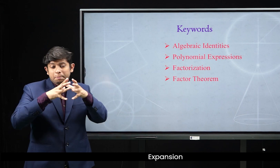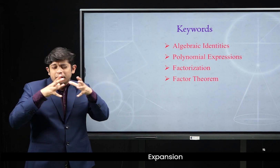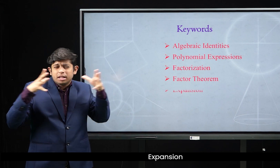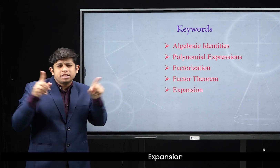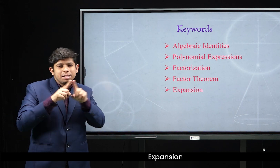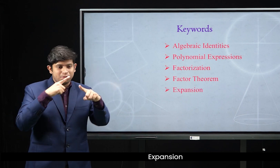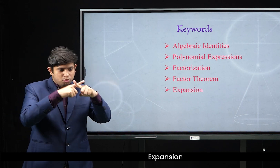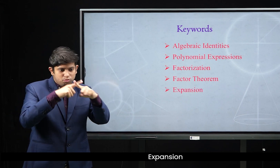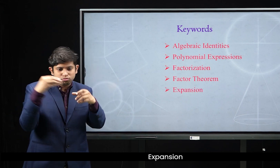expansion,